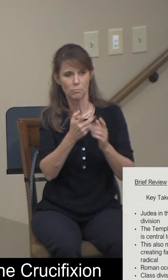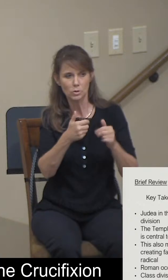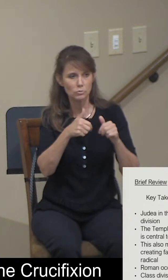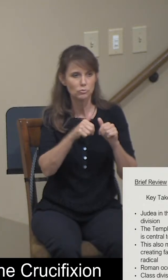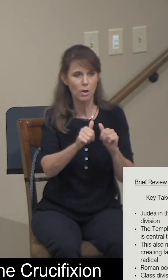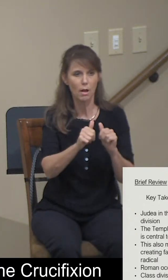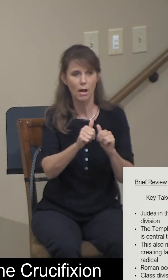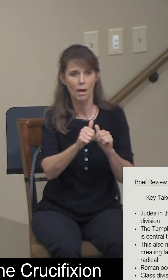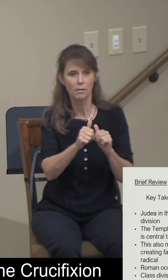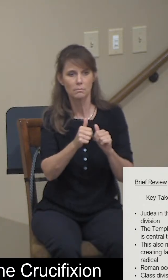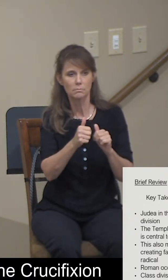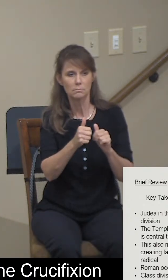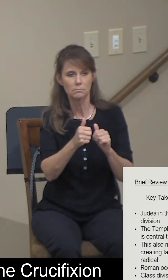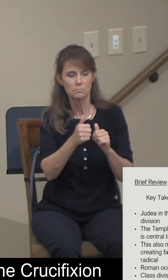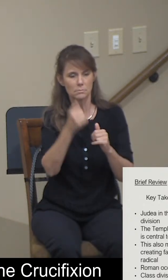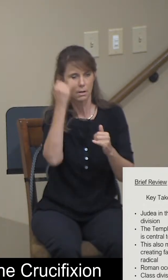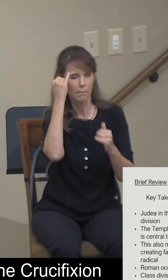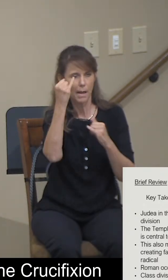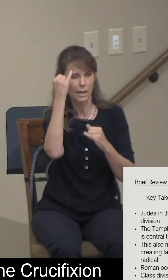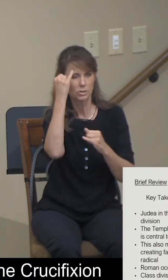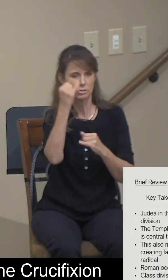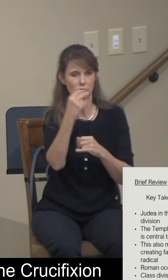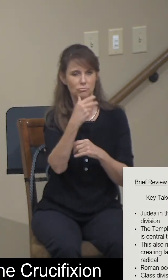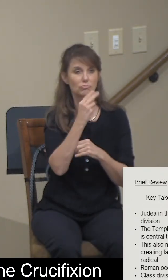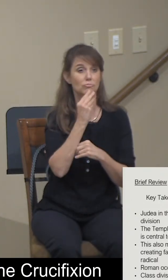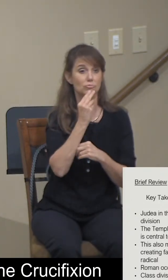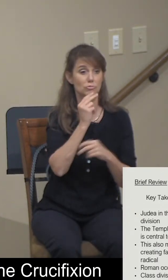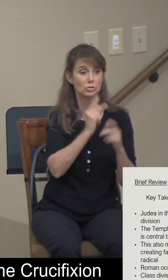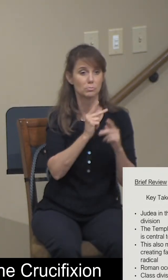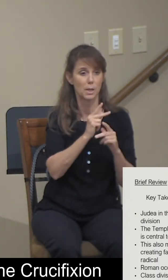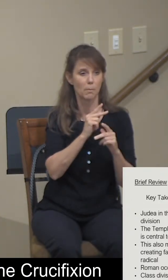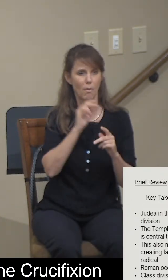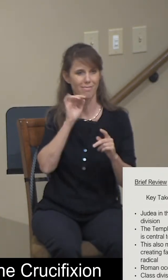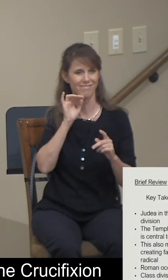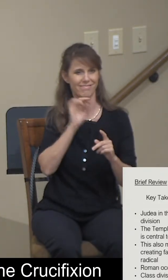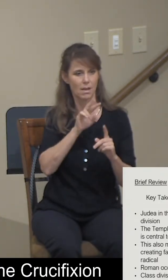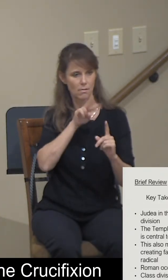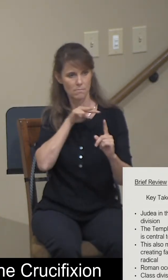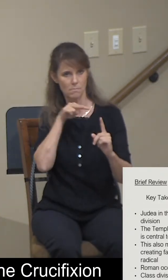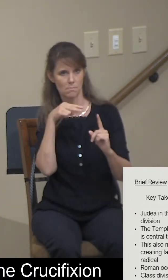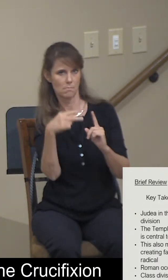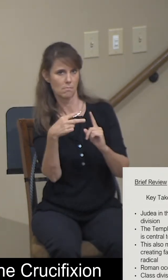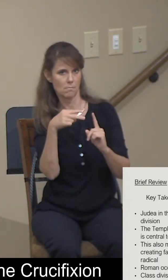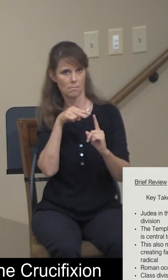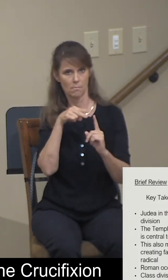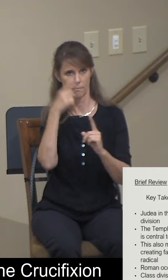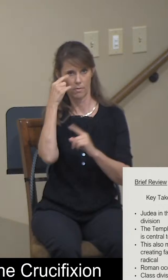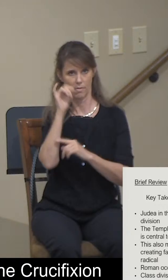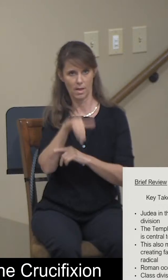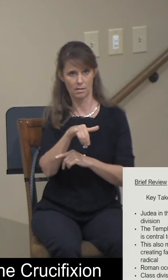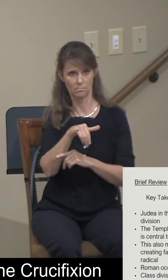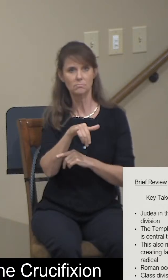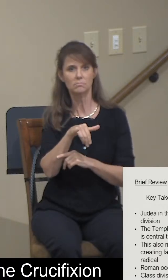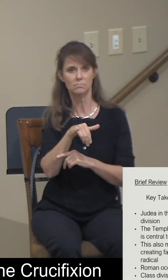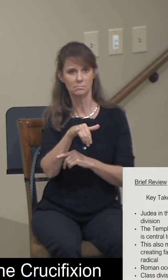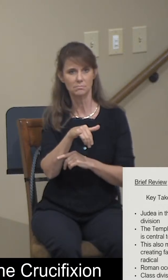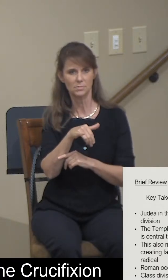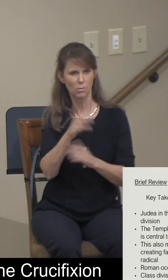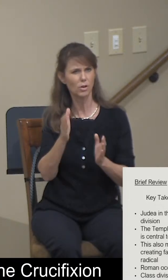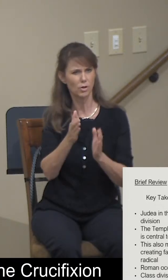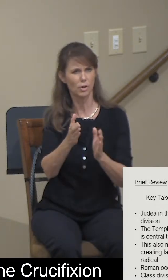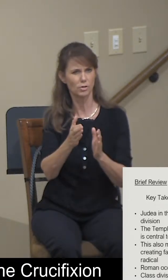temple played in the first century. Here are some of the key takeaways, and feel free to go back and watch that lecture if you missed it.